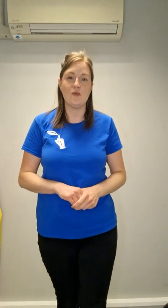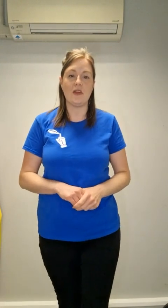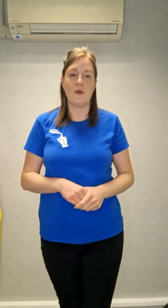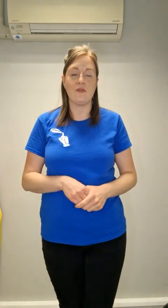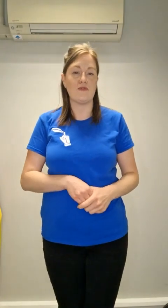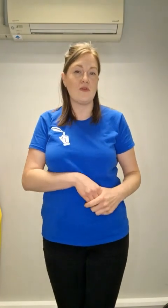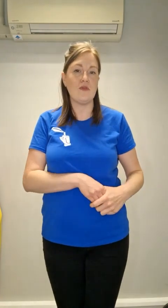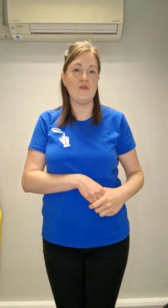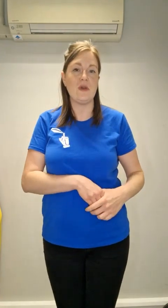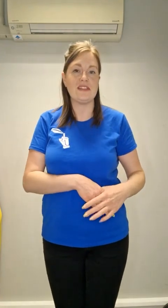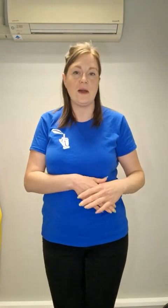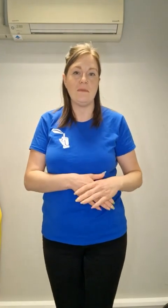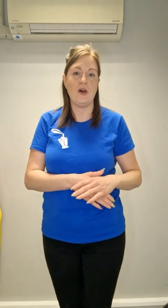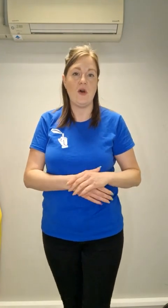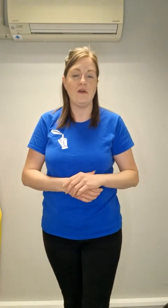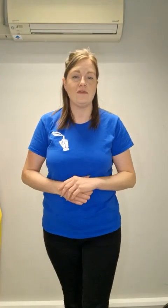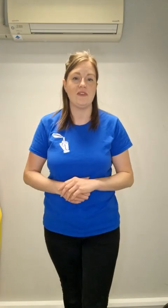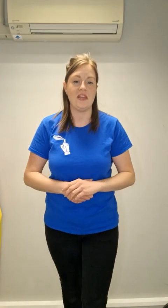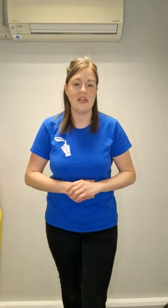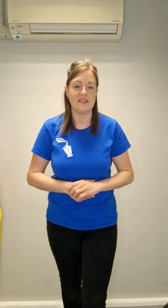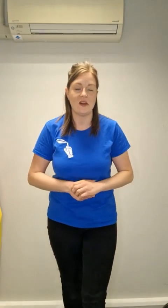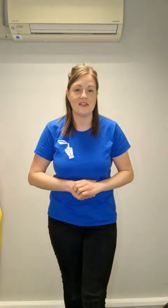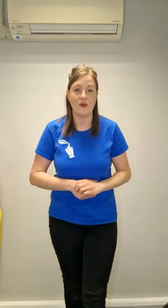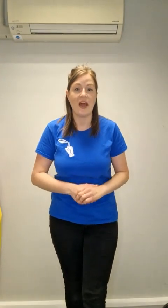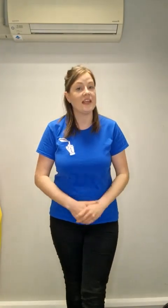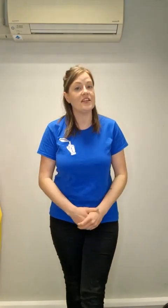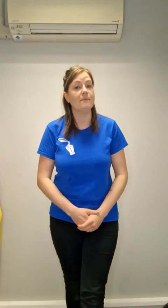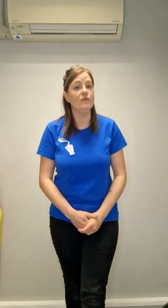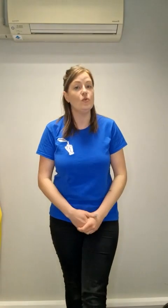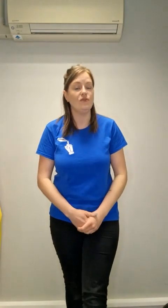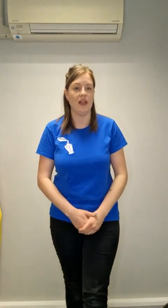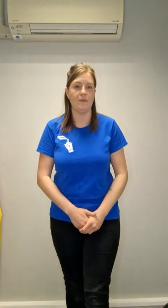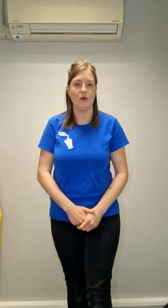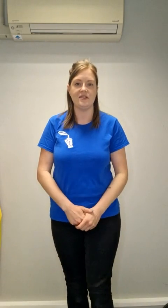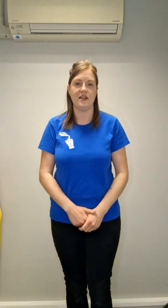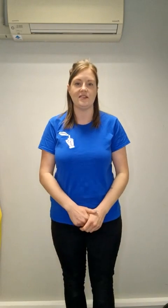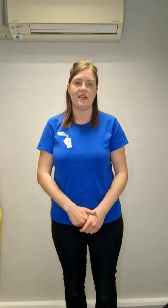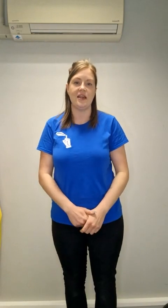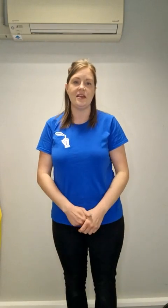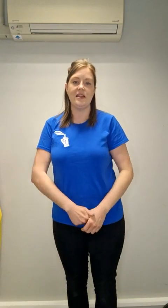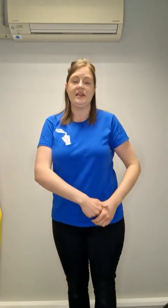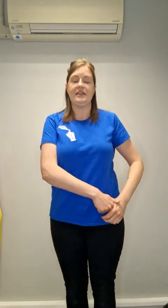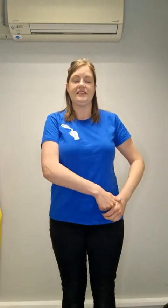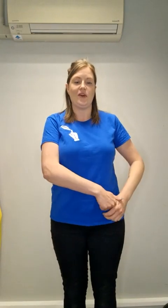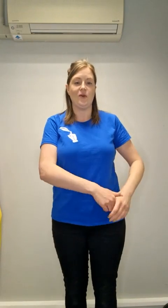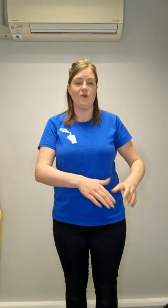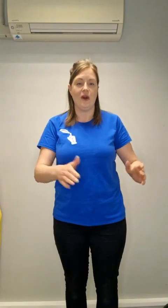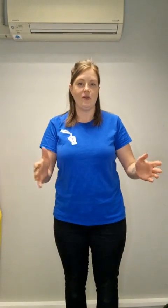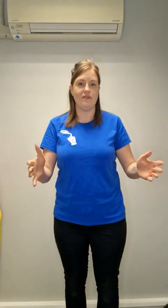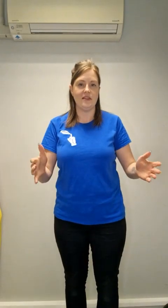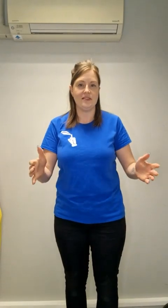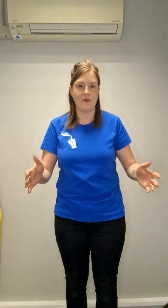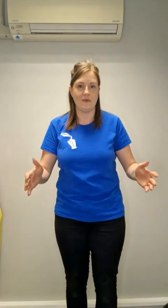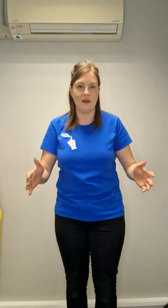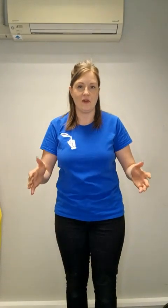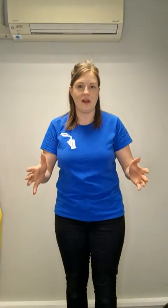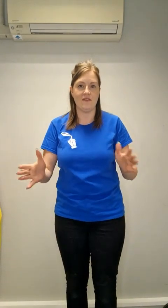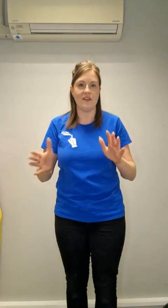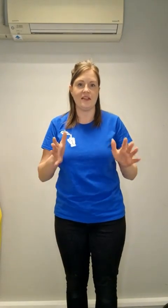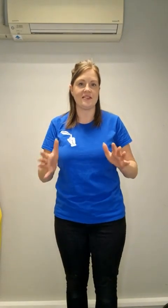go through some of the signs on our Get Moving poster today. So hopefully you stick with me long enough and things stay